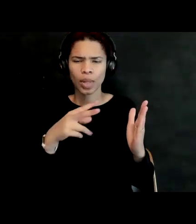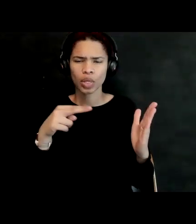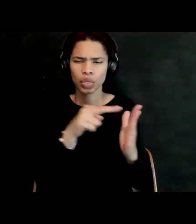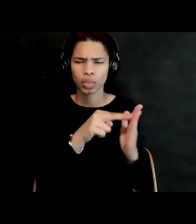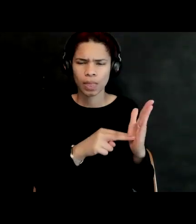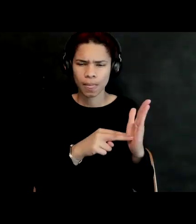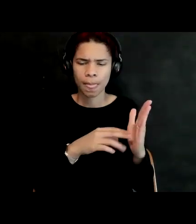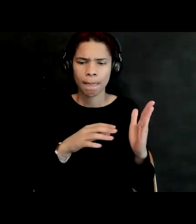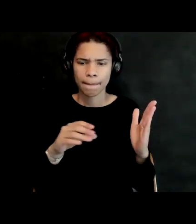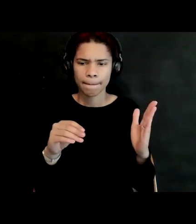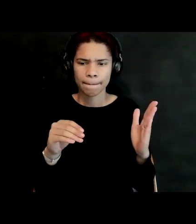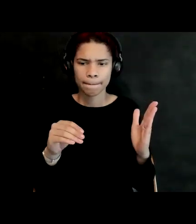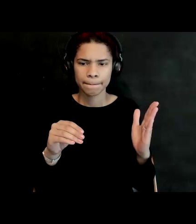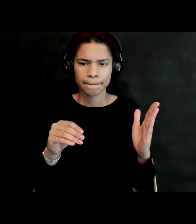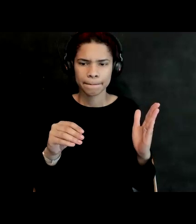And I'm going to